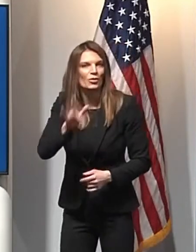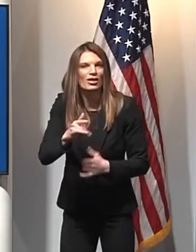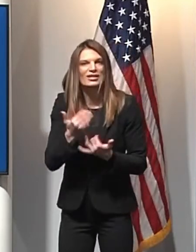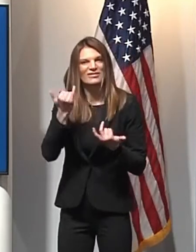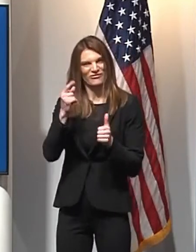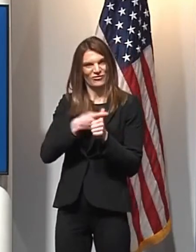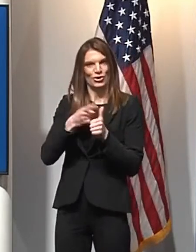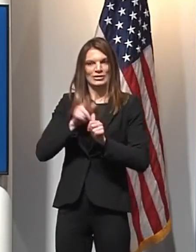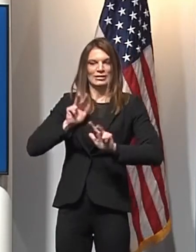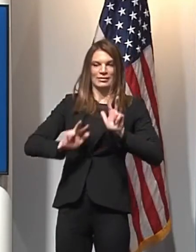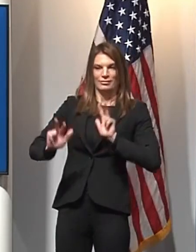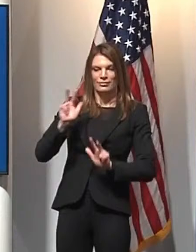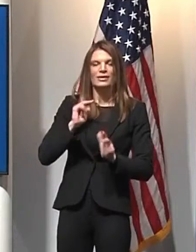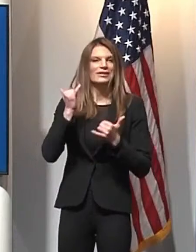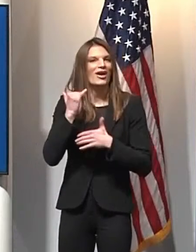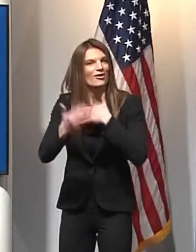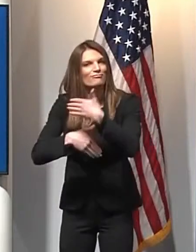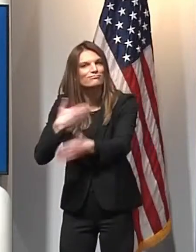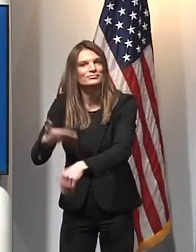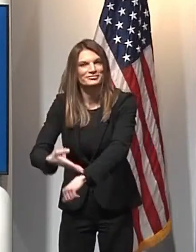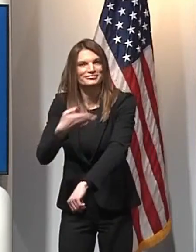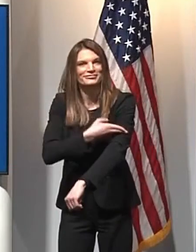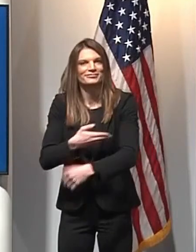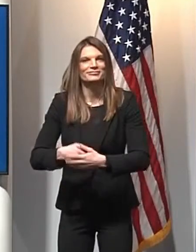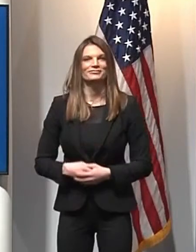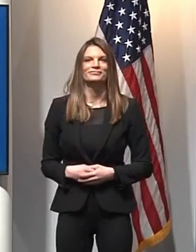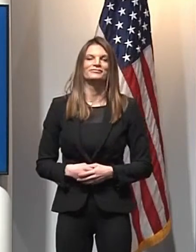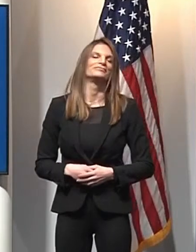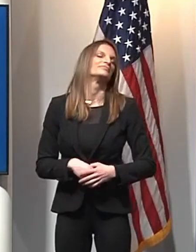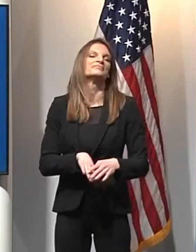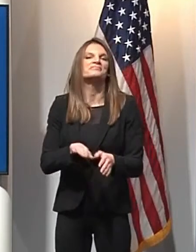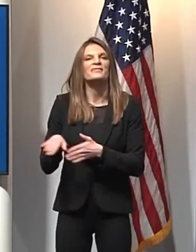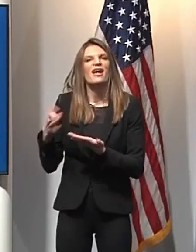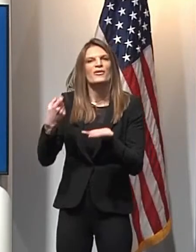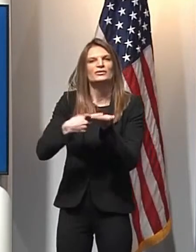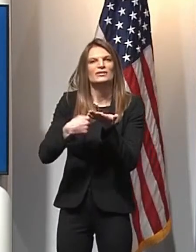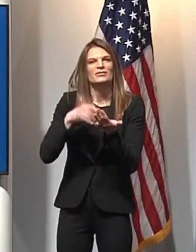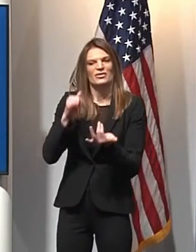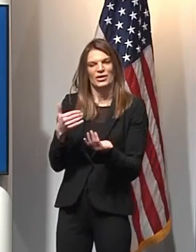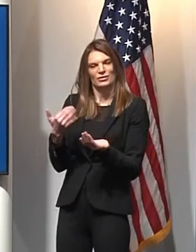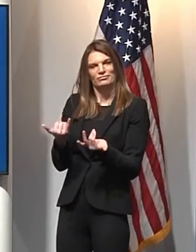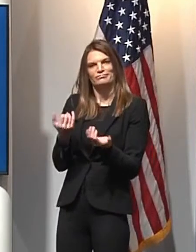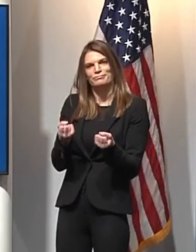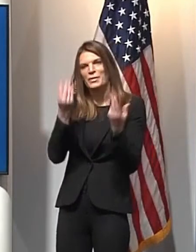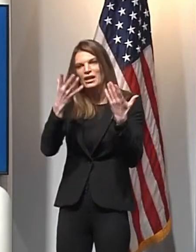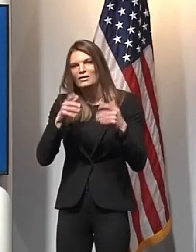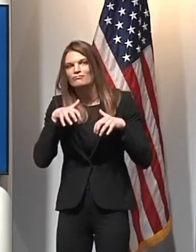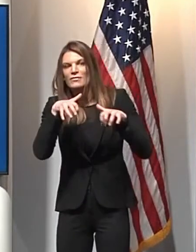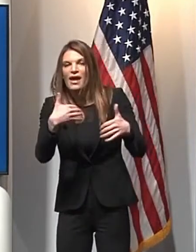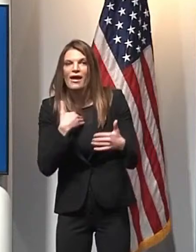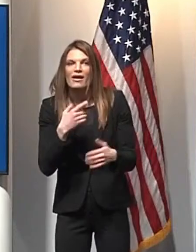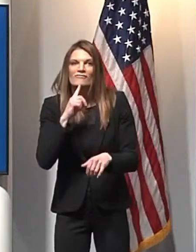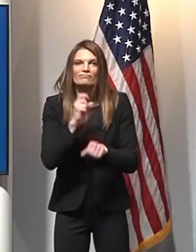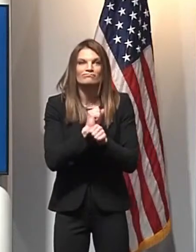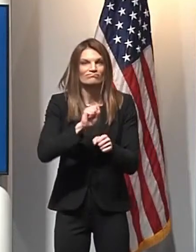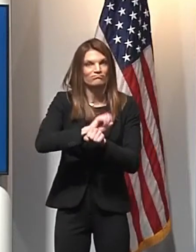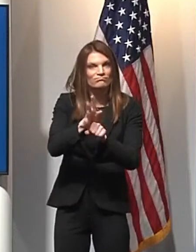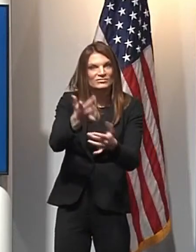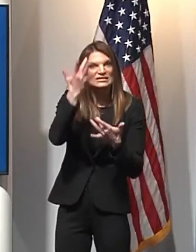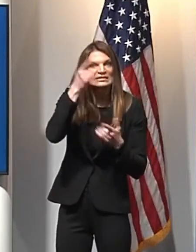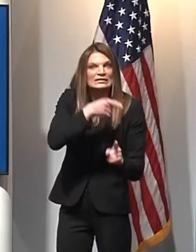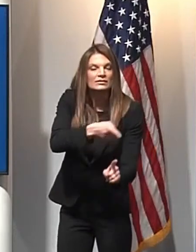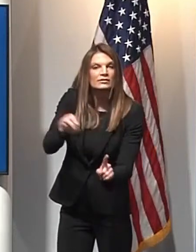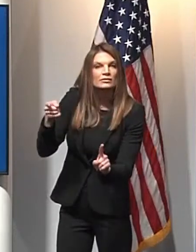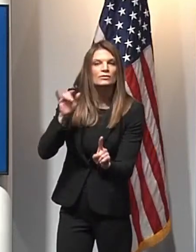Michigan now. So let's talk about cases and variants. My administration and MDHHS, in